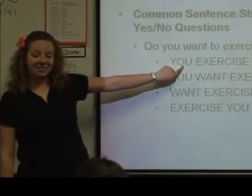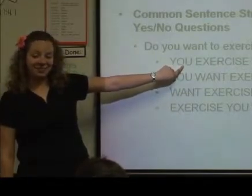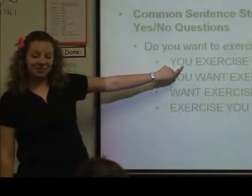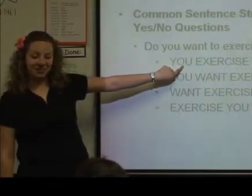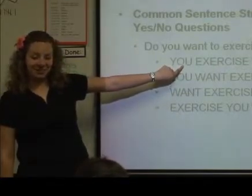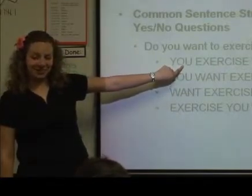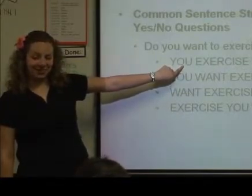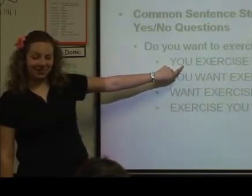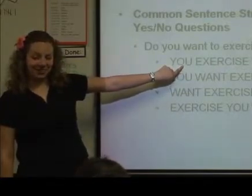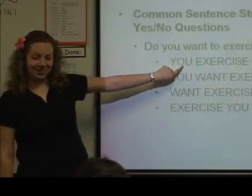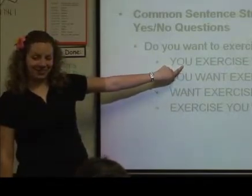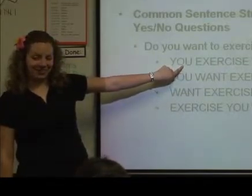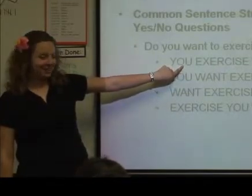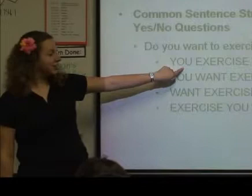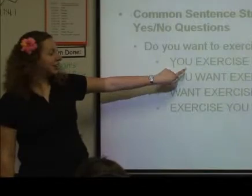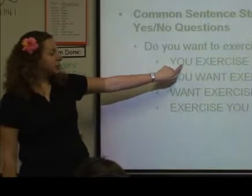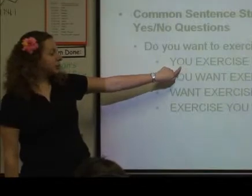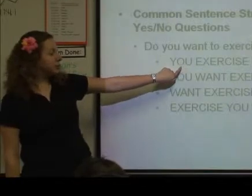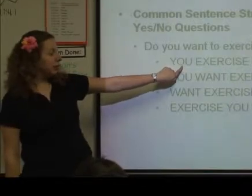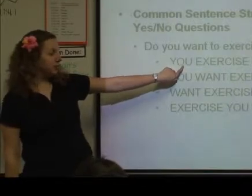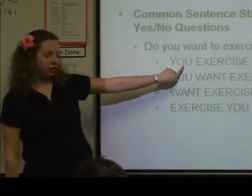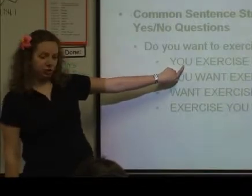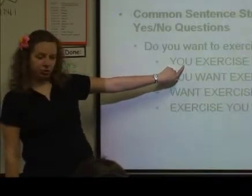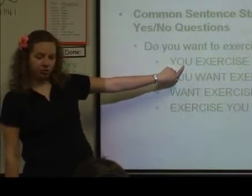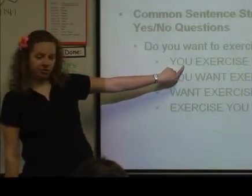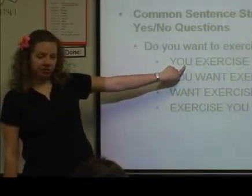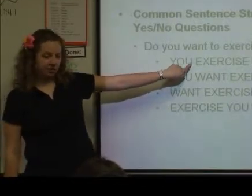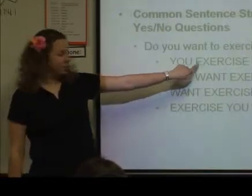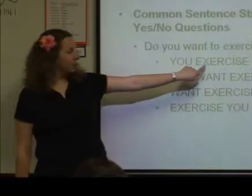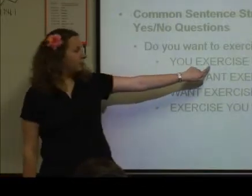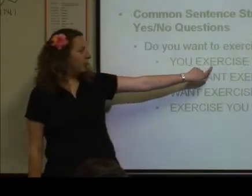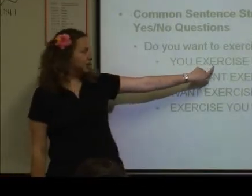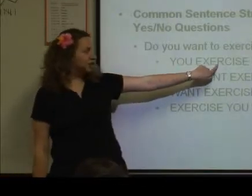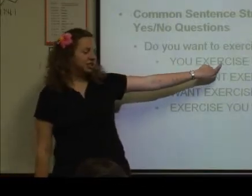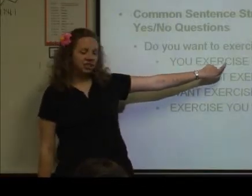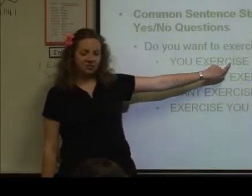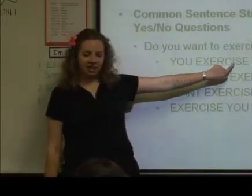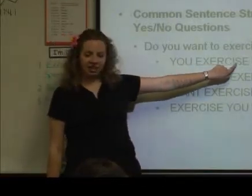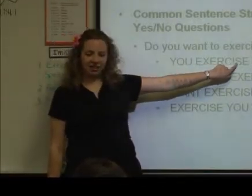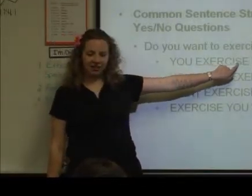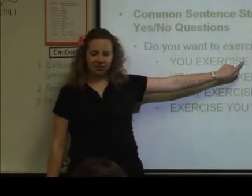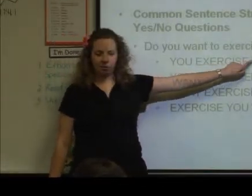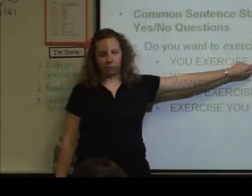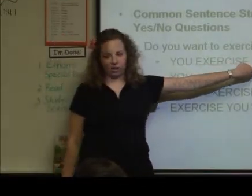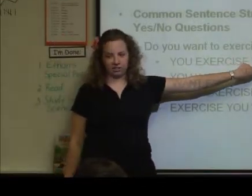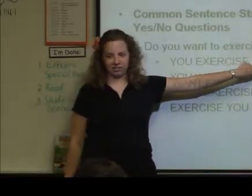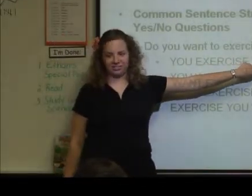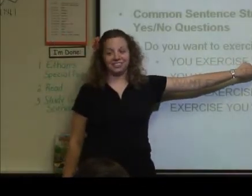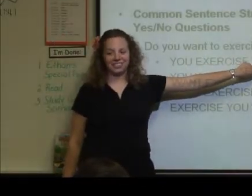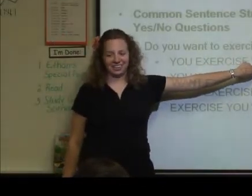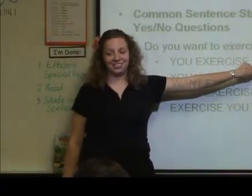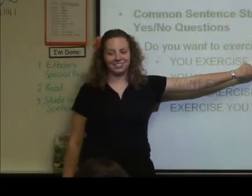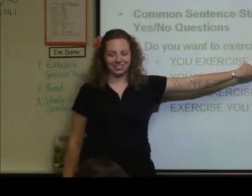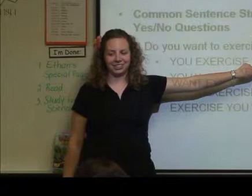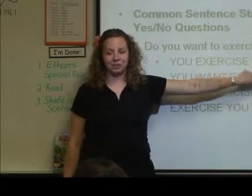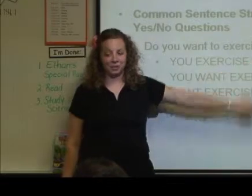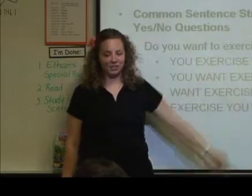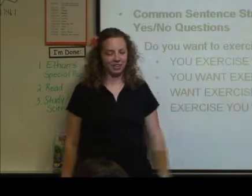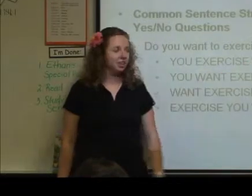it? Okay. So you have you. Watch TV, want. Okay, so that's what you assign.